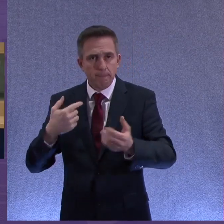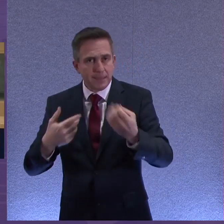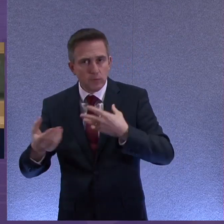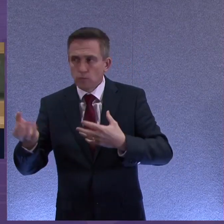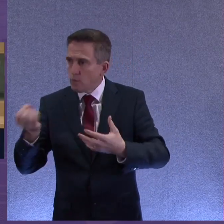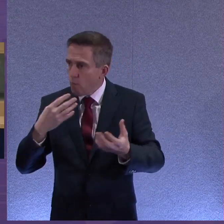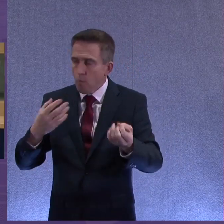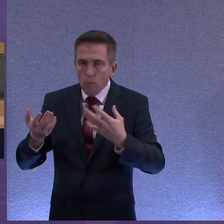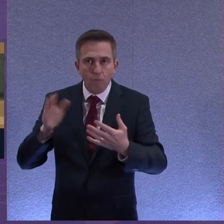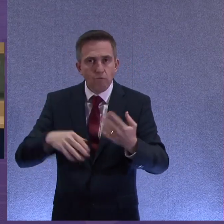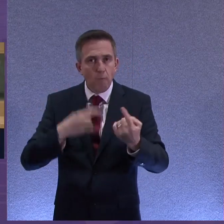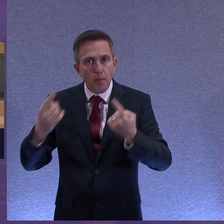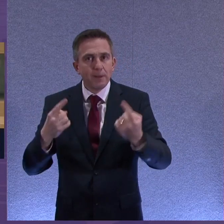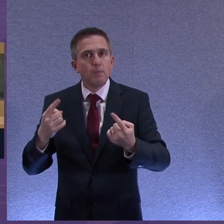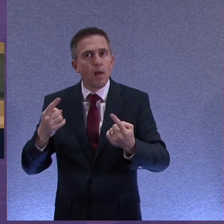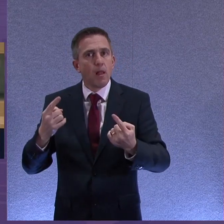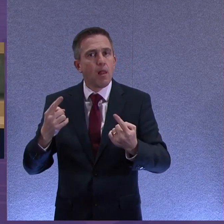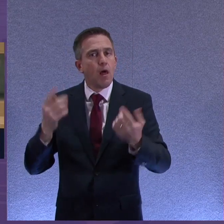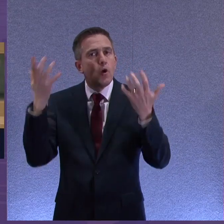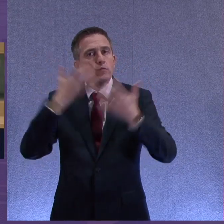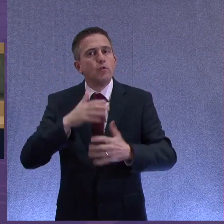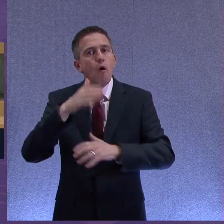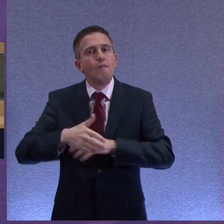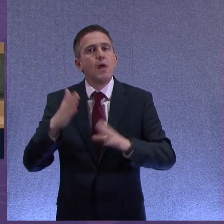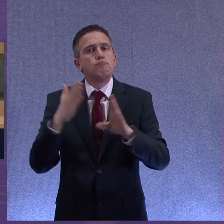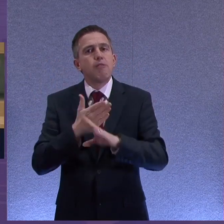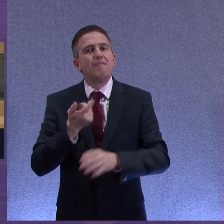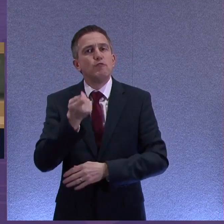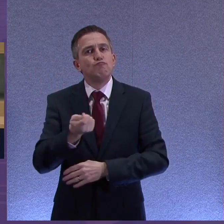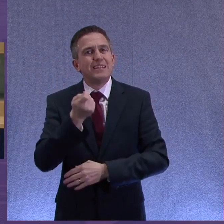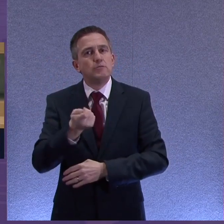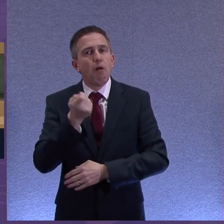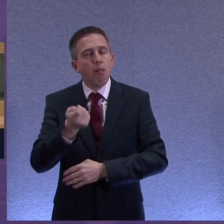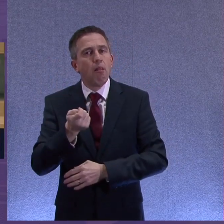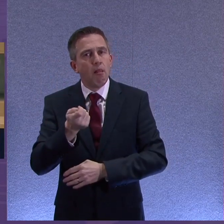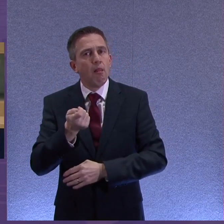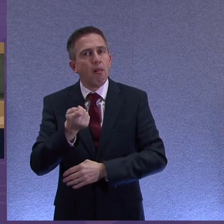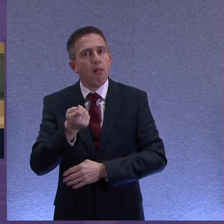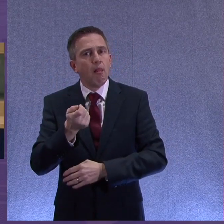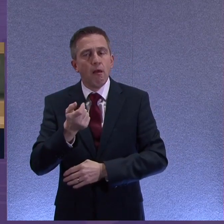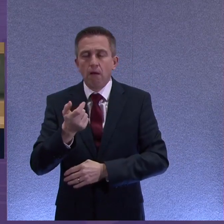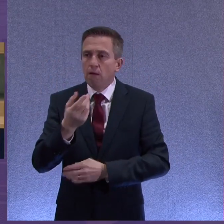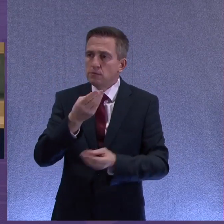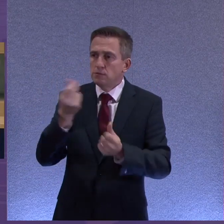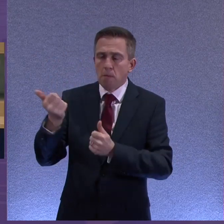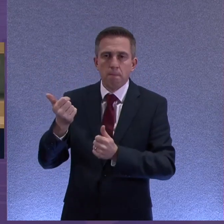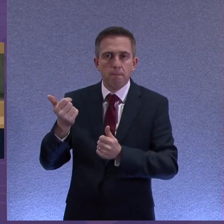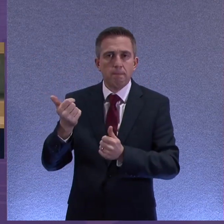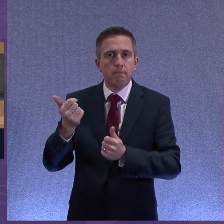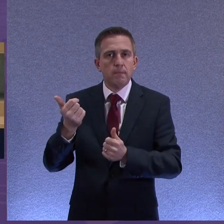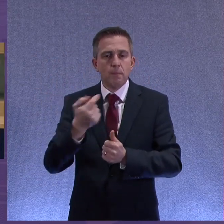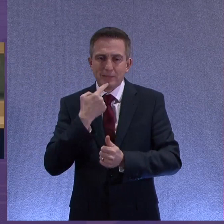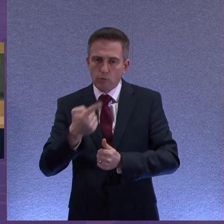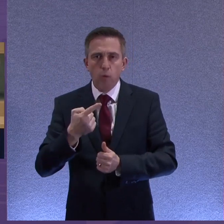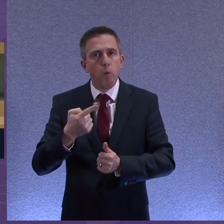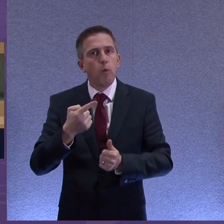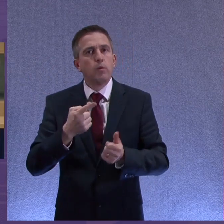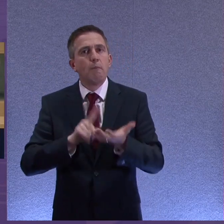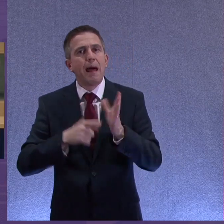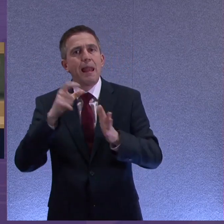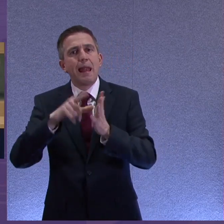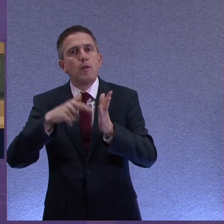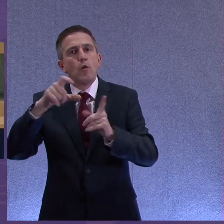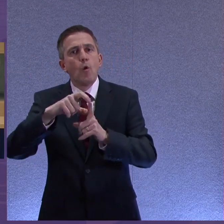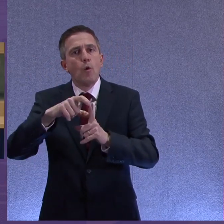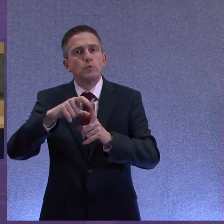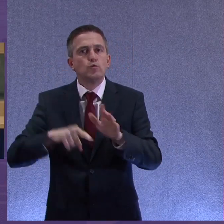people in the private rented sector who have been given notice to quit by landlords in these